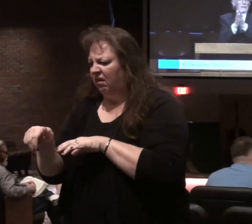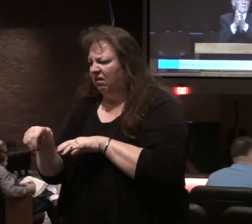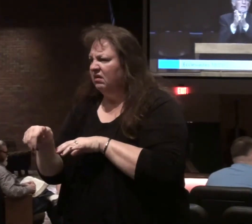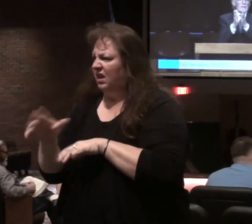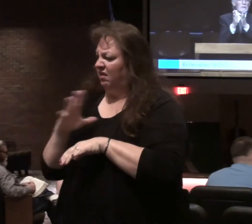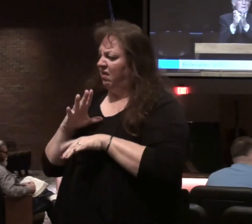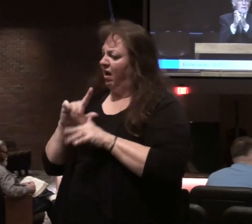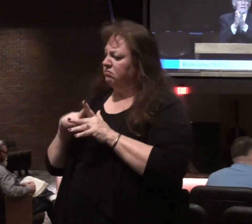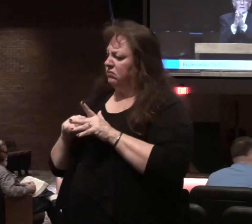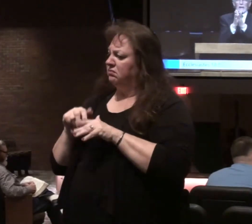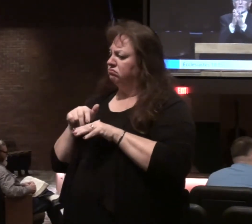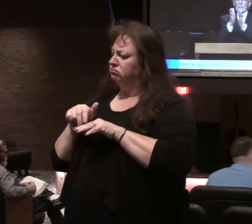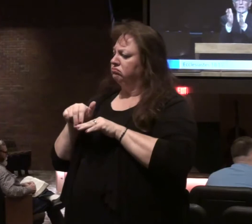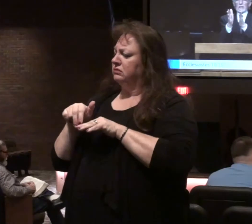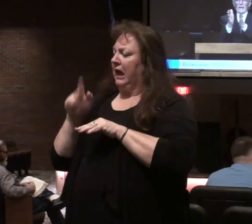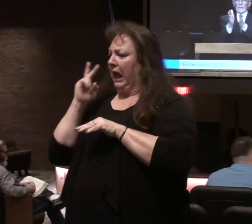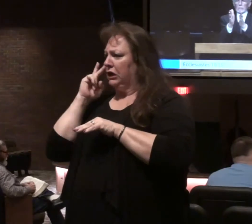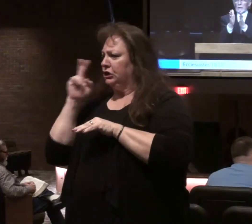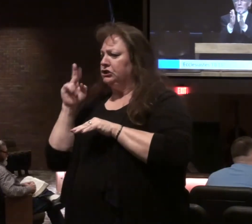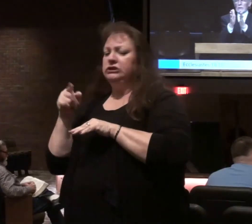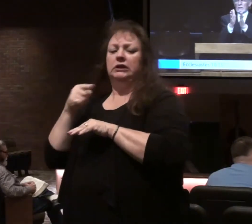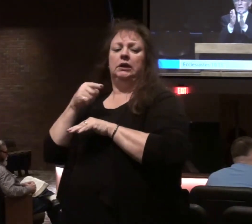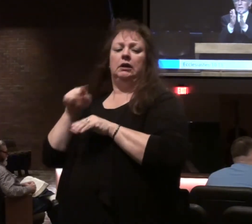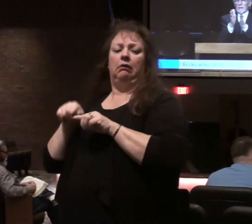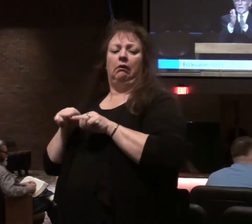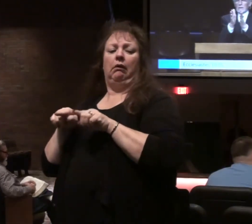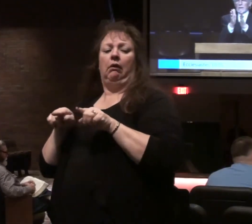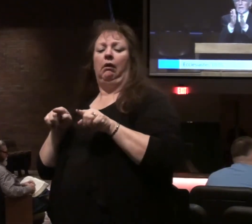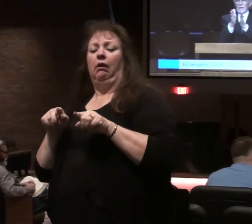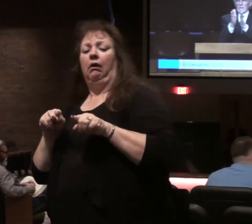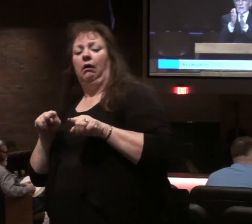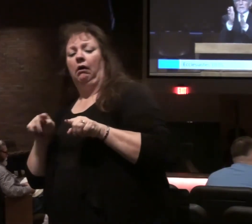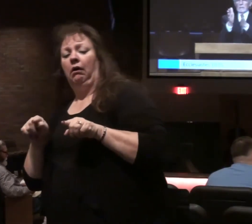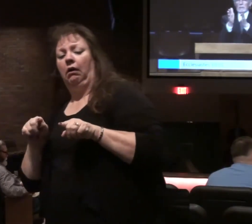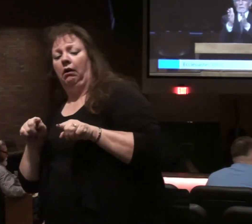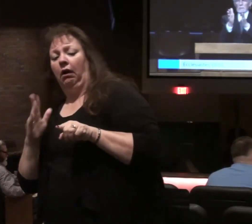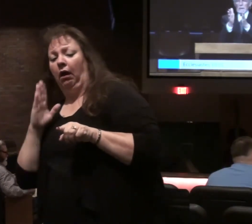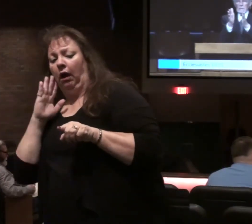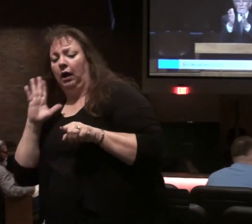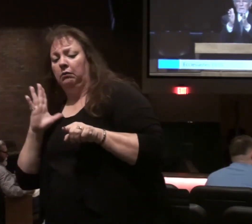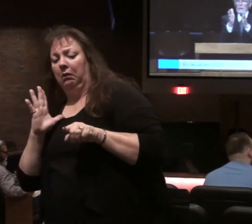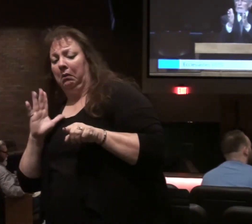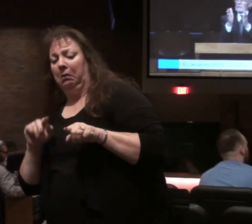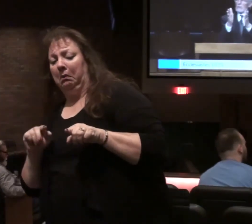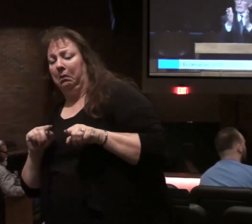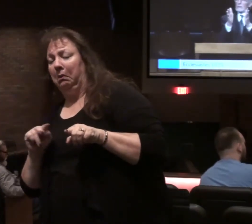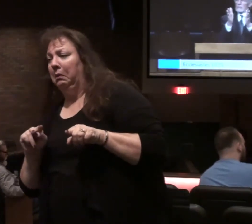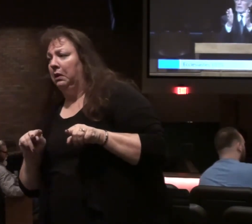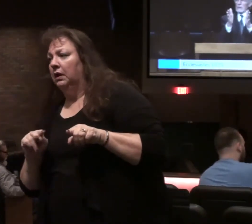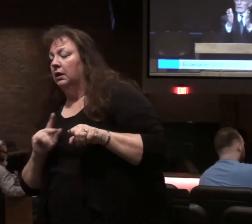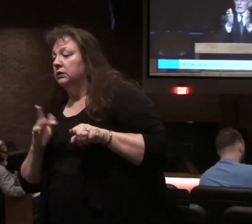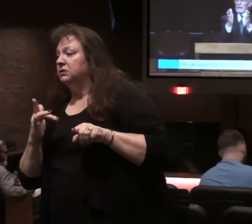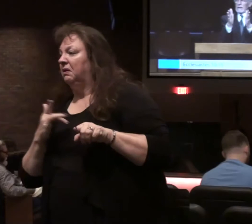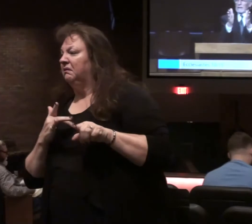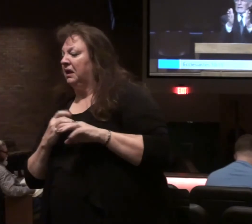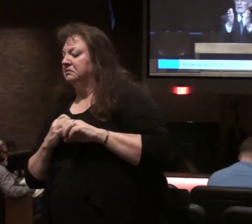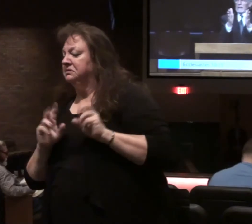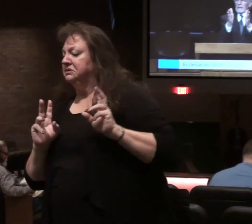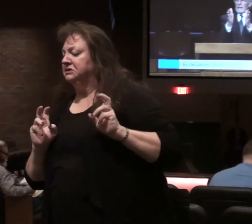all right to begin with, he said, because I could see the other road. So I knew where it was, so, that's a false